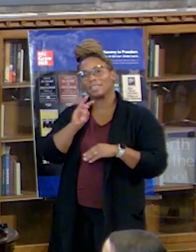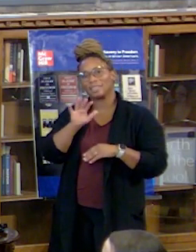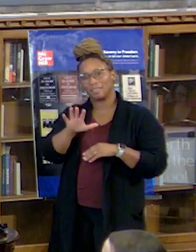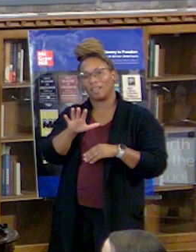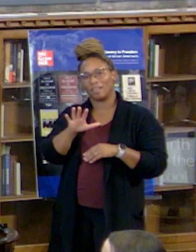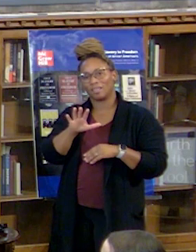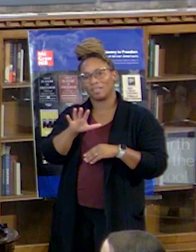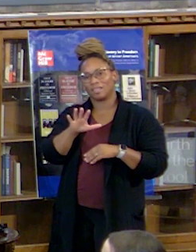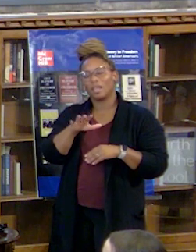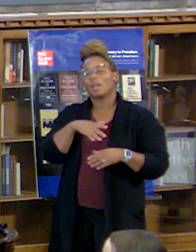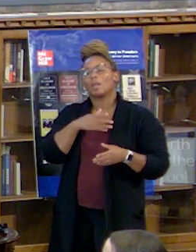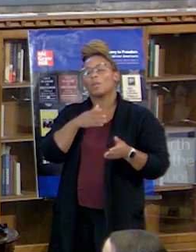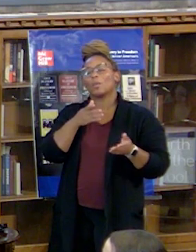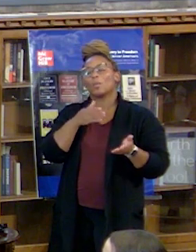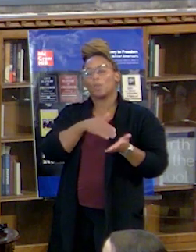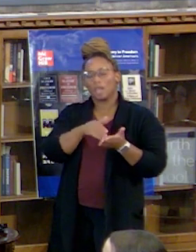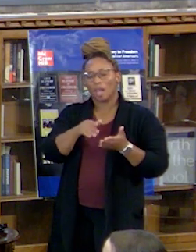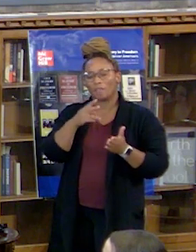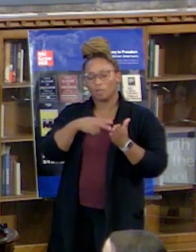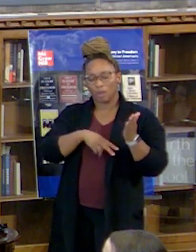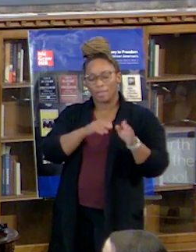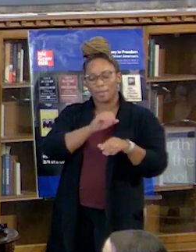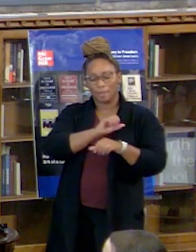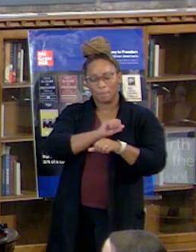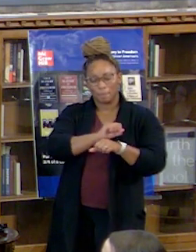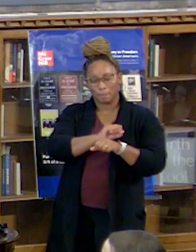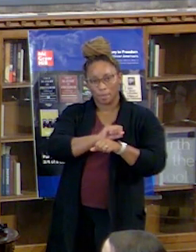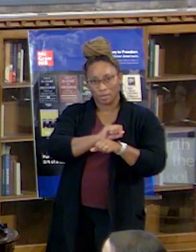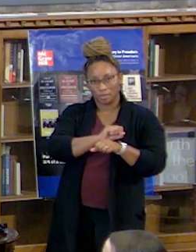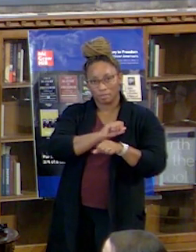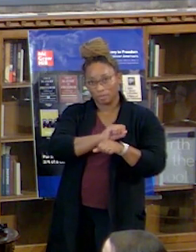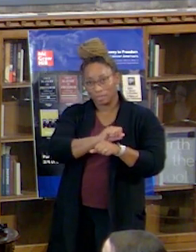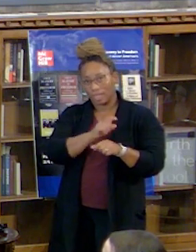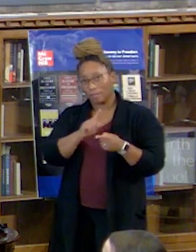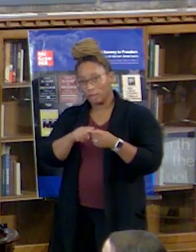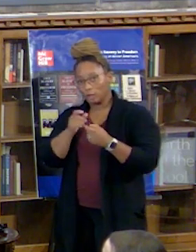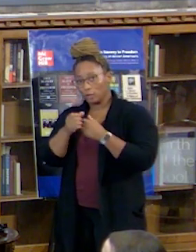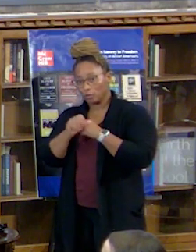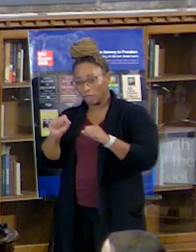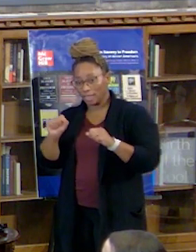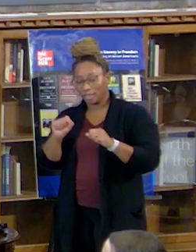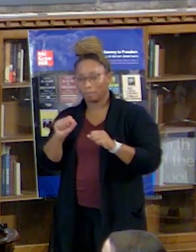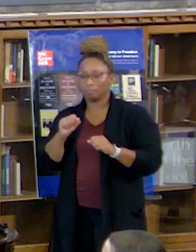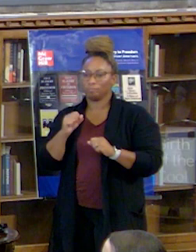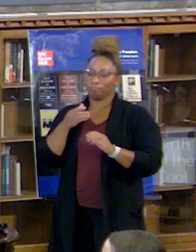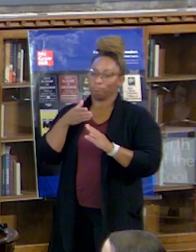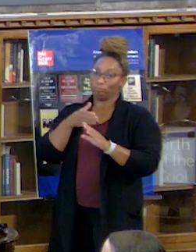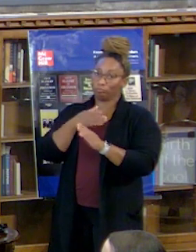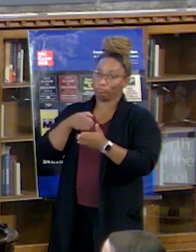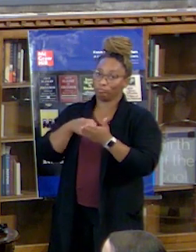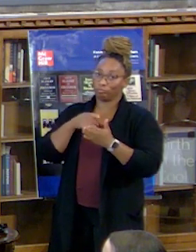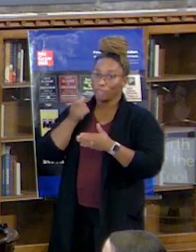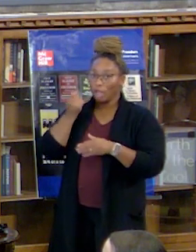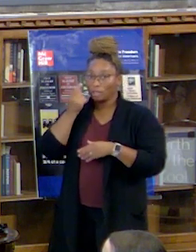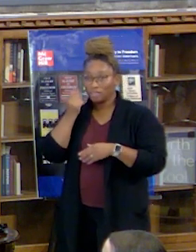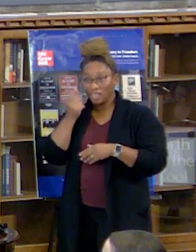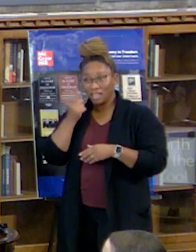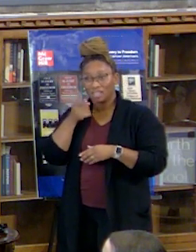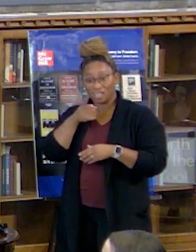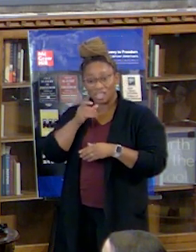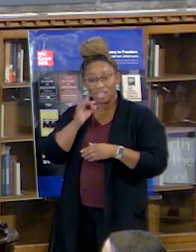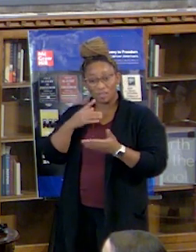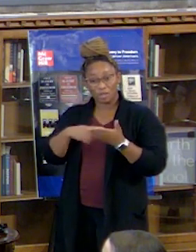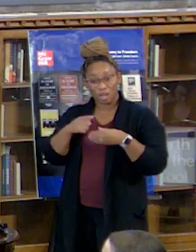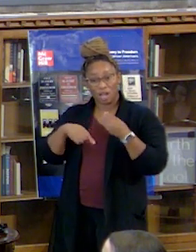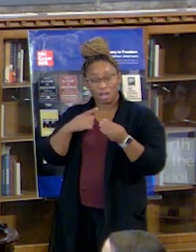1965 we often read From Slavery to Freedom as a precursor for students to understand that if you